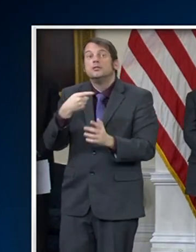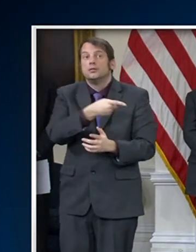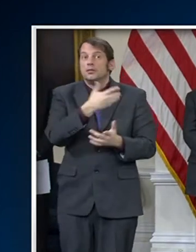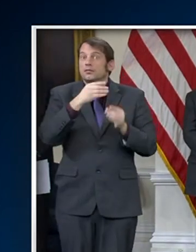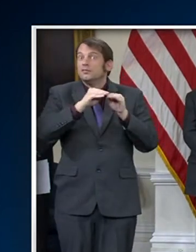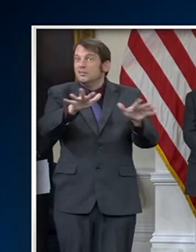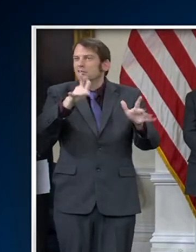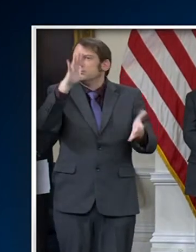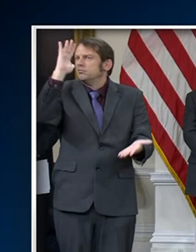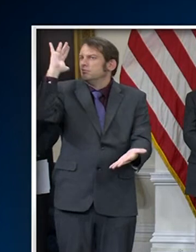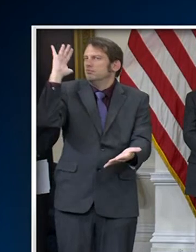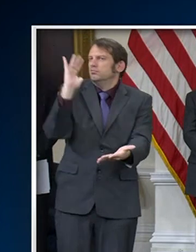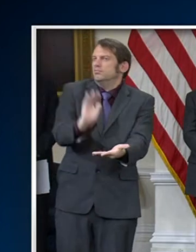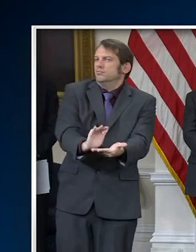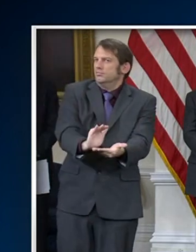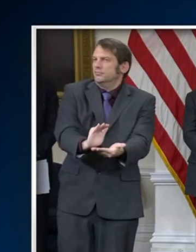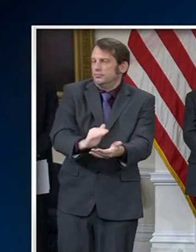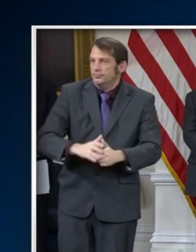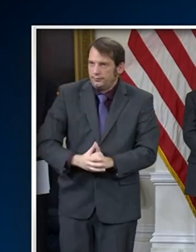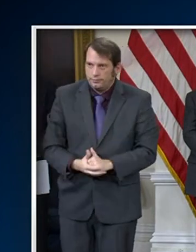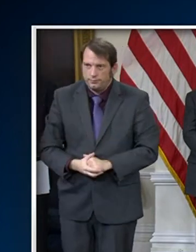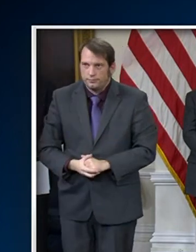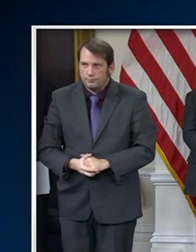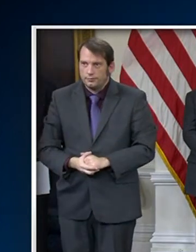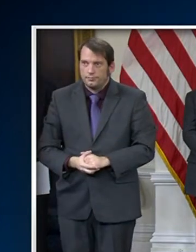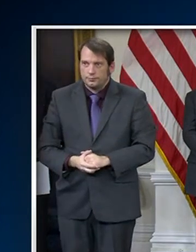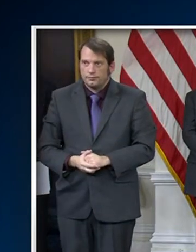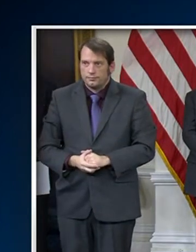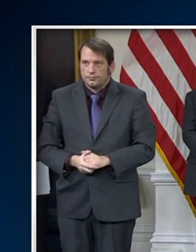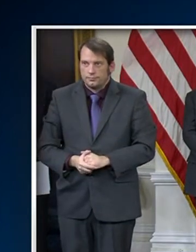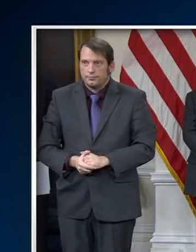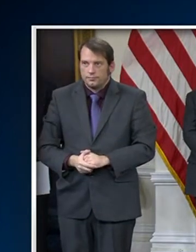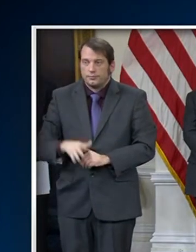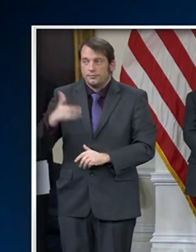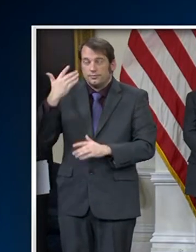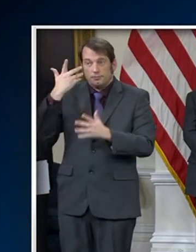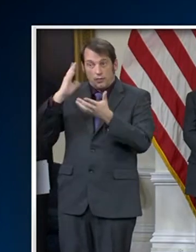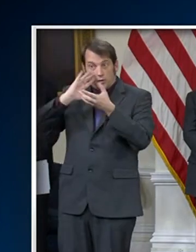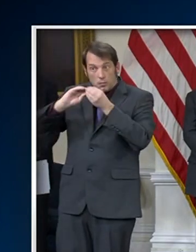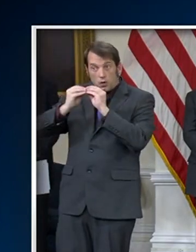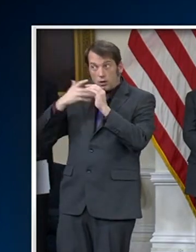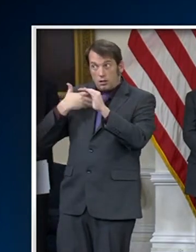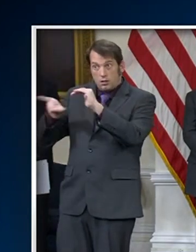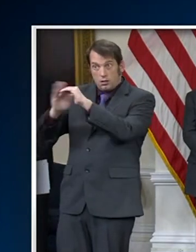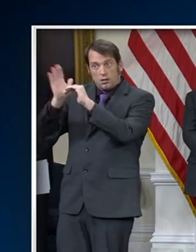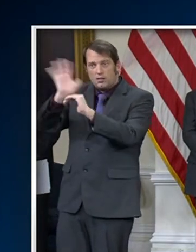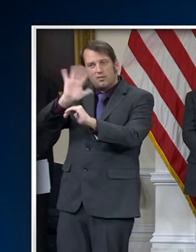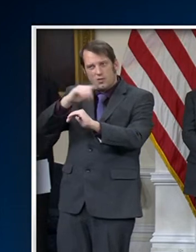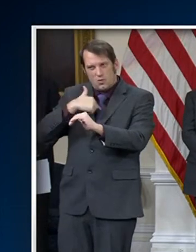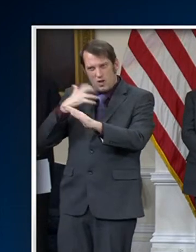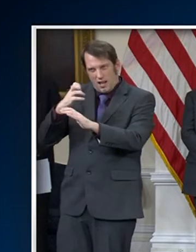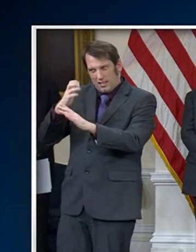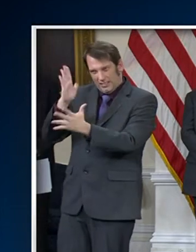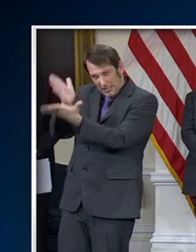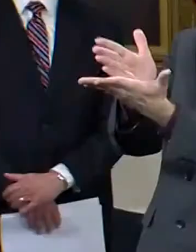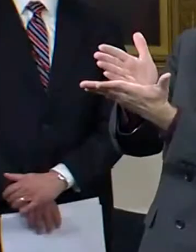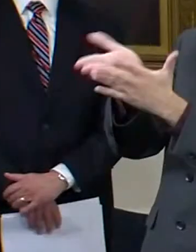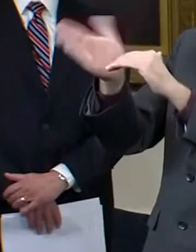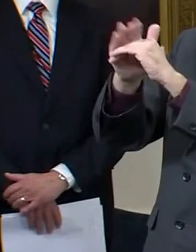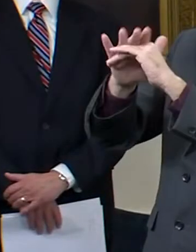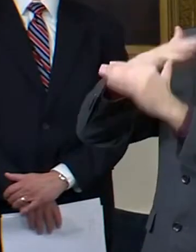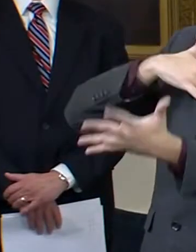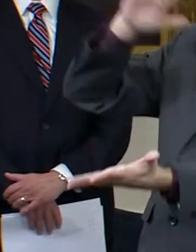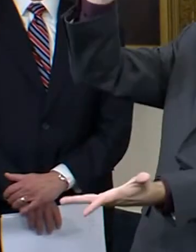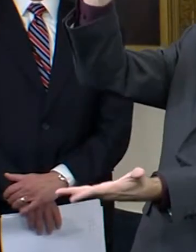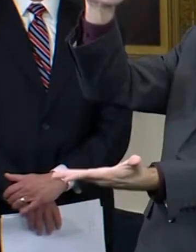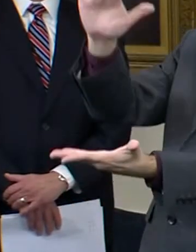and what we're seeing in the uptake of vaccine. The Equity Task Force is energized and engaged, and we're looking forward to working with you